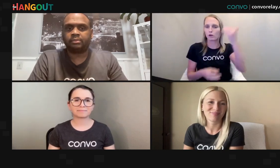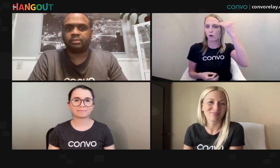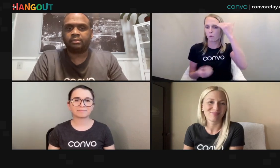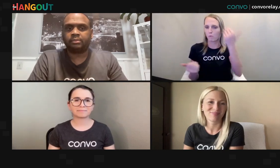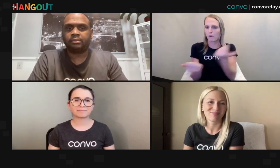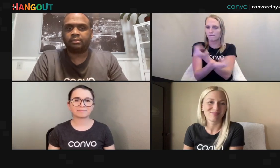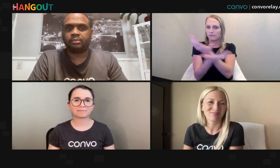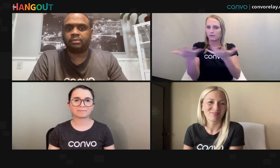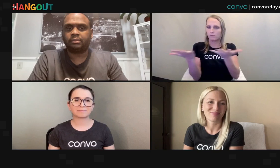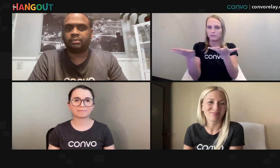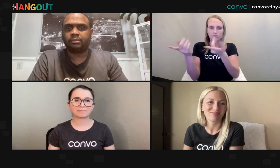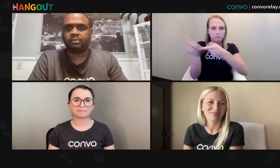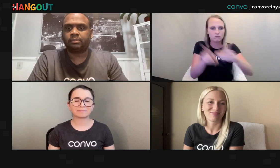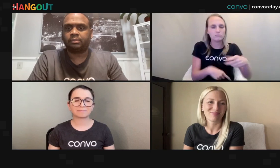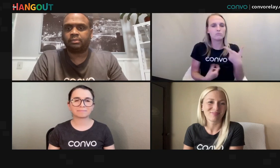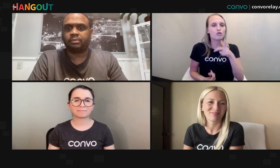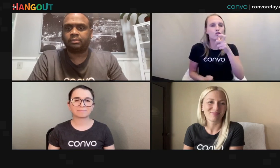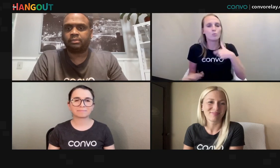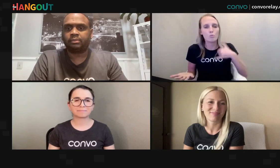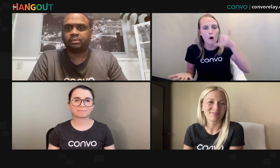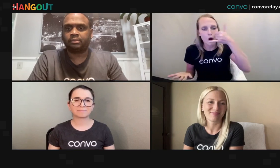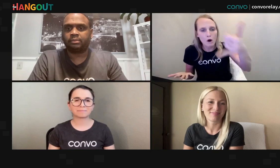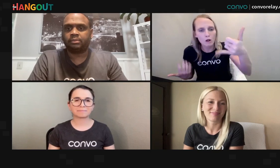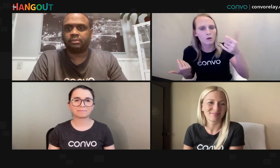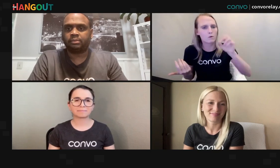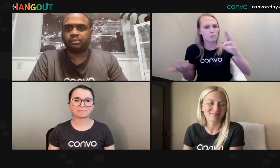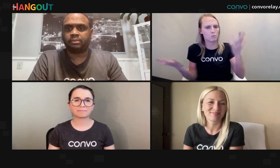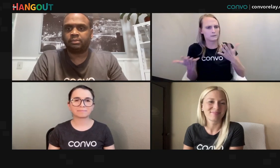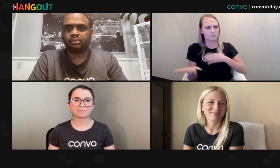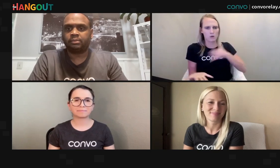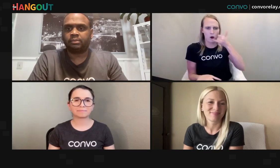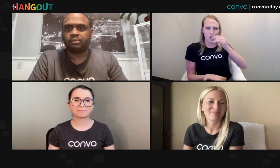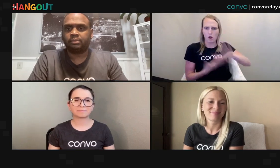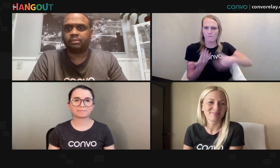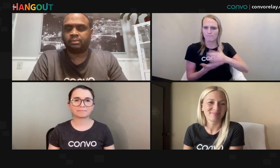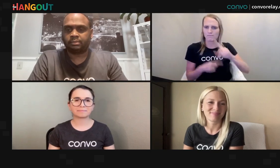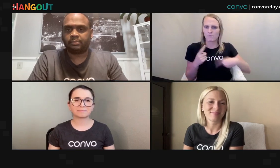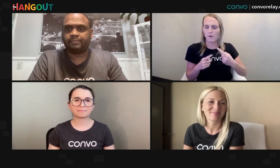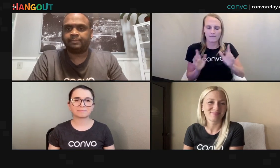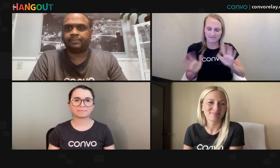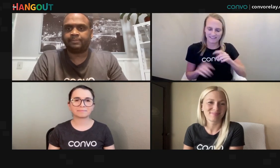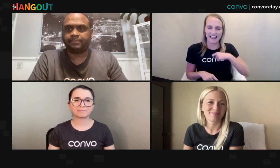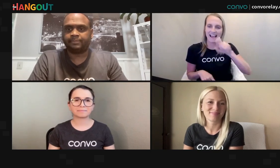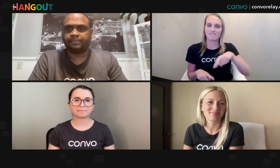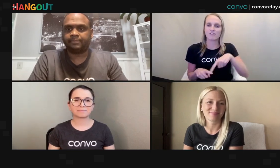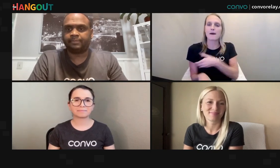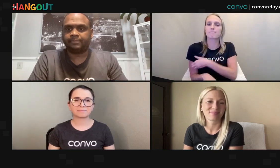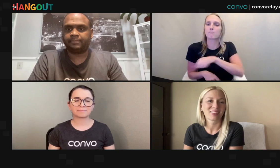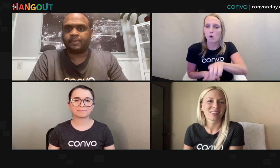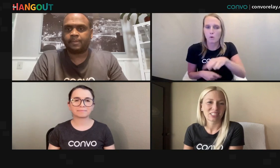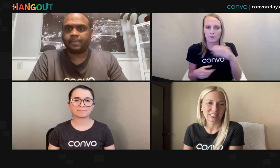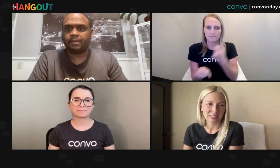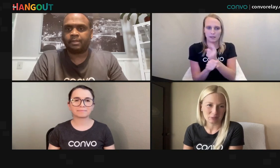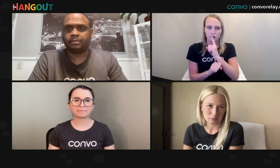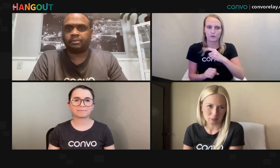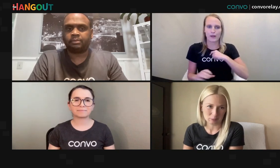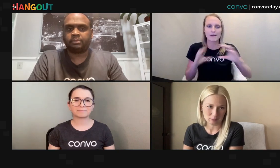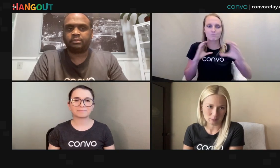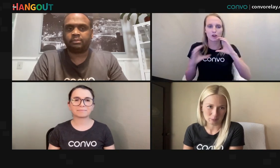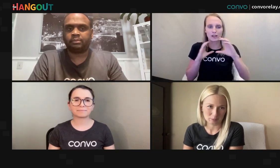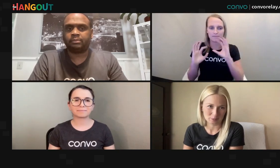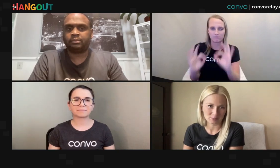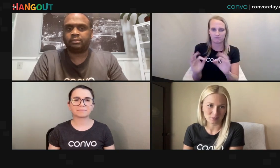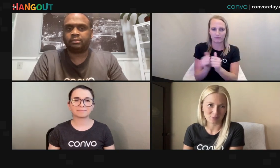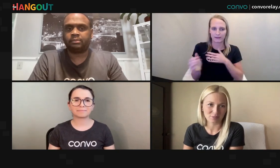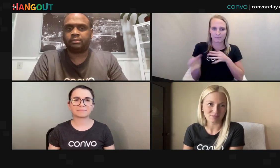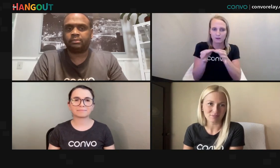interpreter. I just assume the interpreter knows everything that's going on, who I'm calling, what I'm calling for. I have to